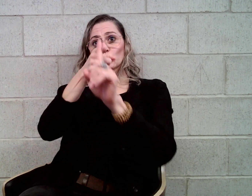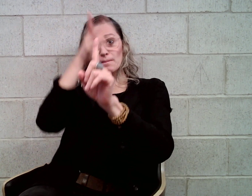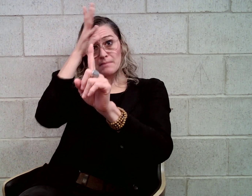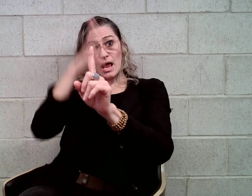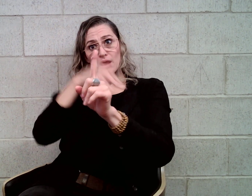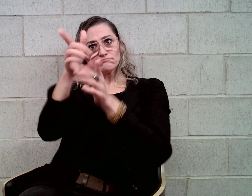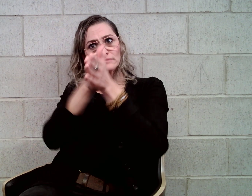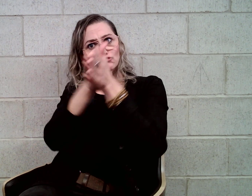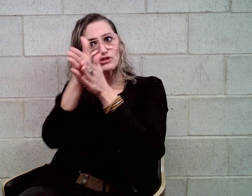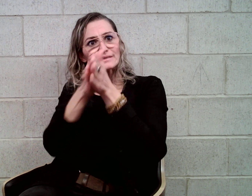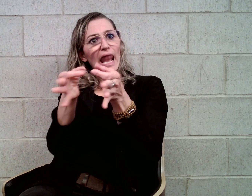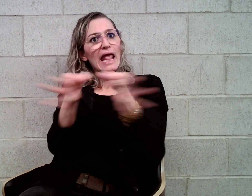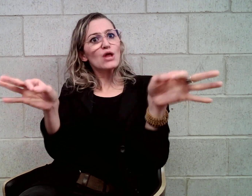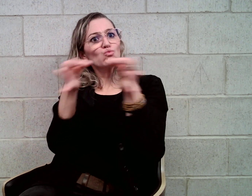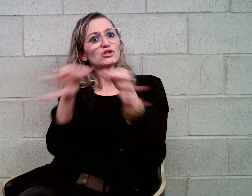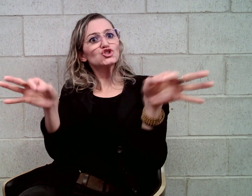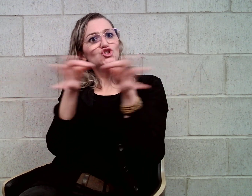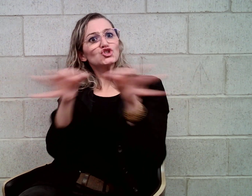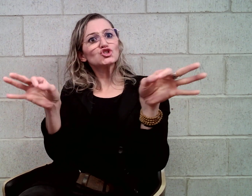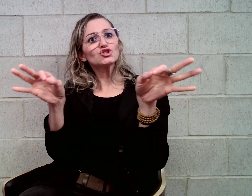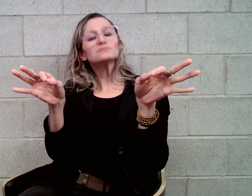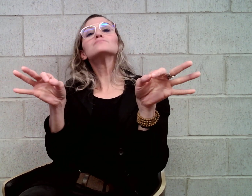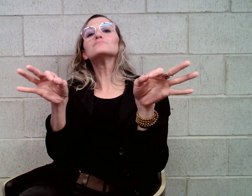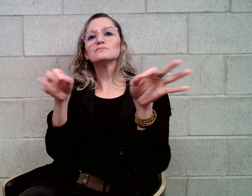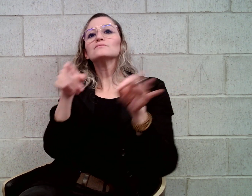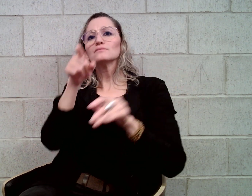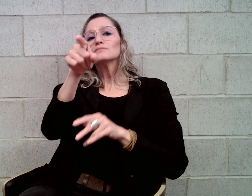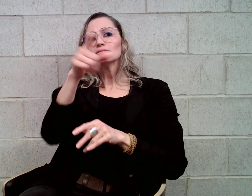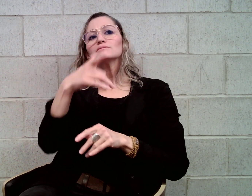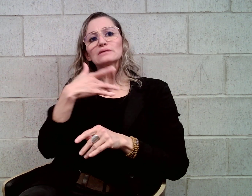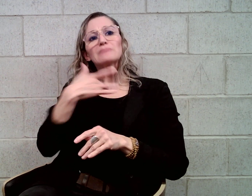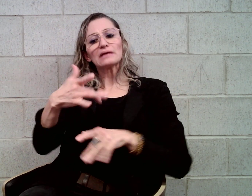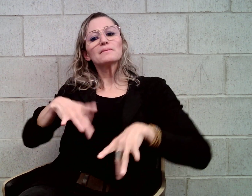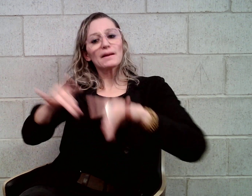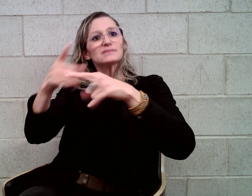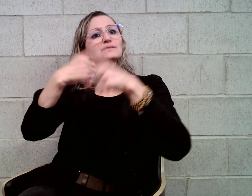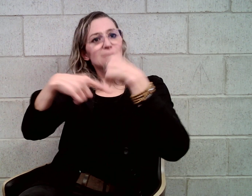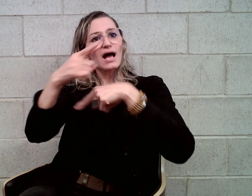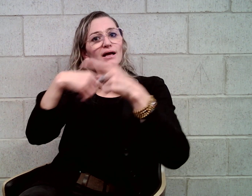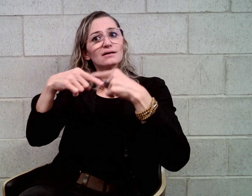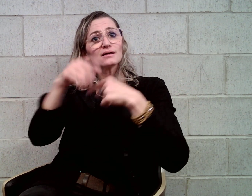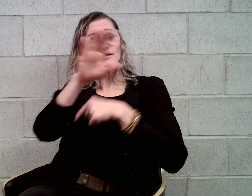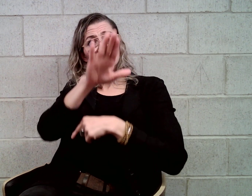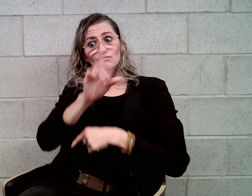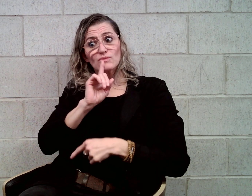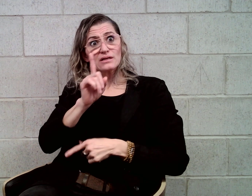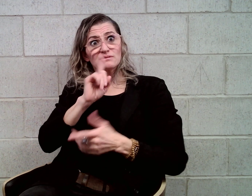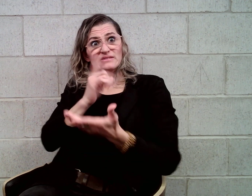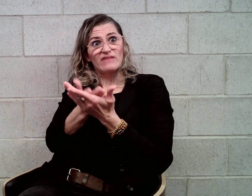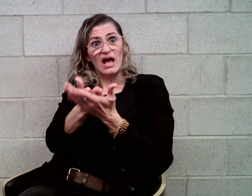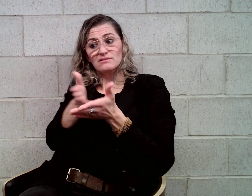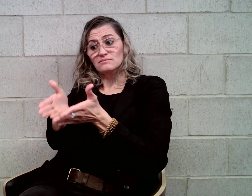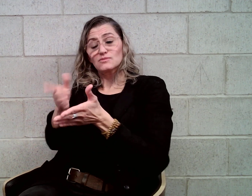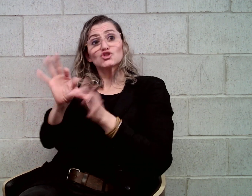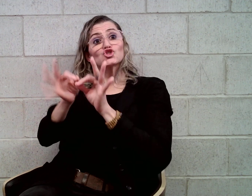I think that, there may be some men who are particularly interested in language and they might, choose to learn sign